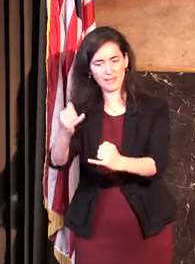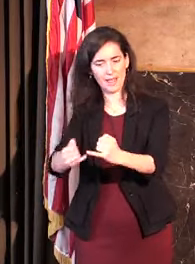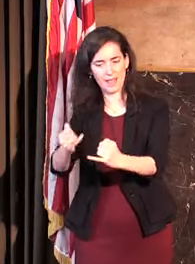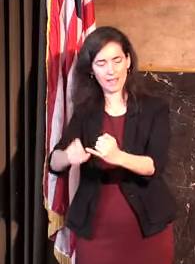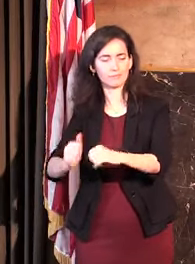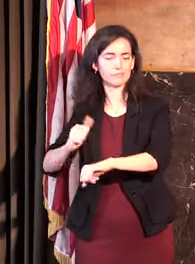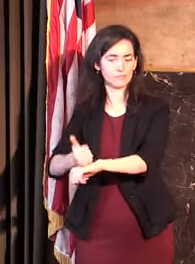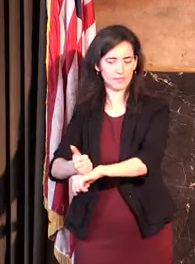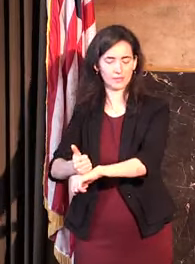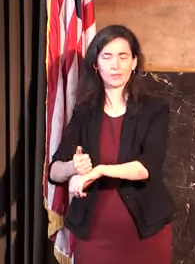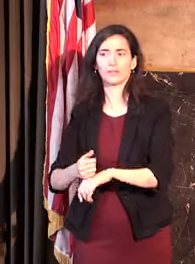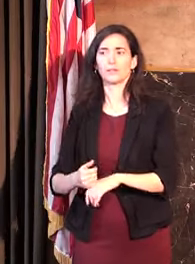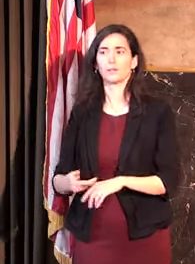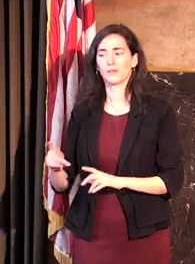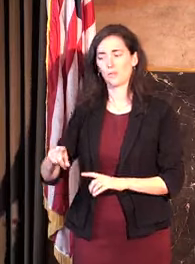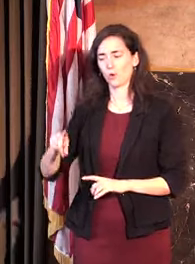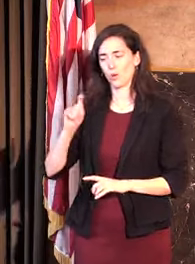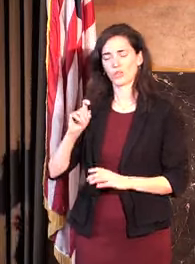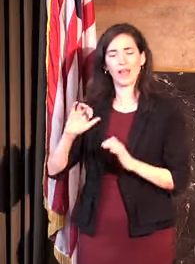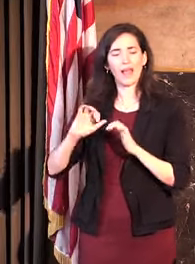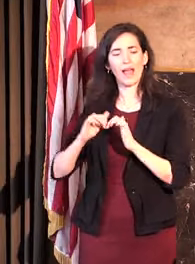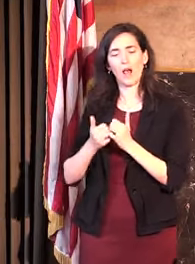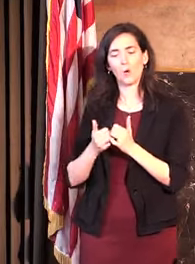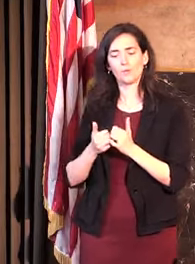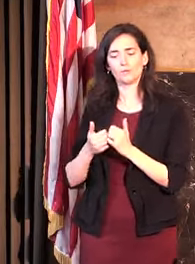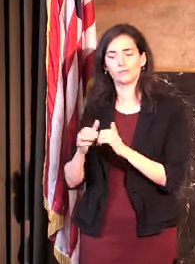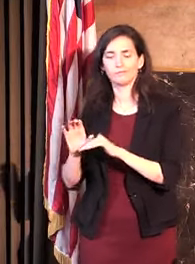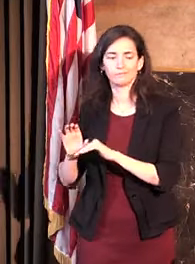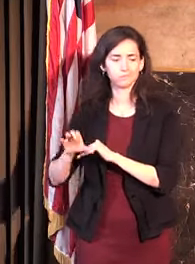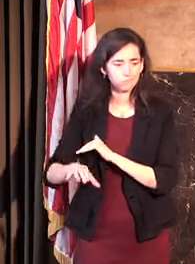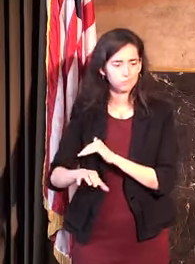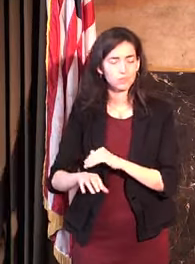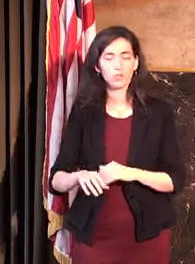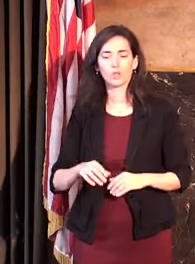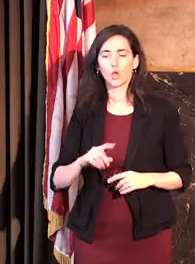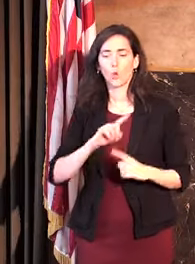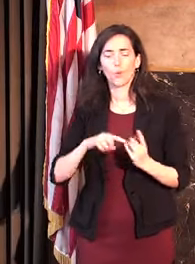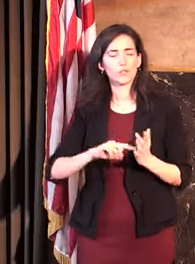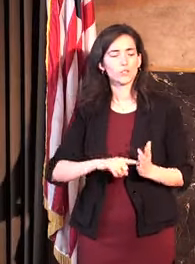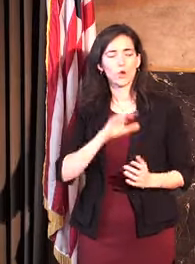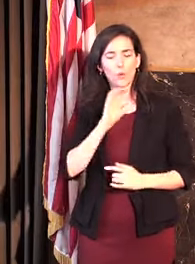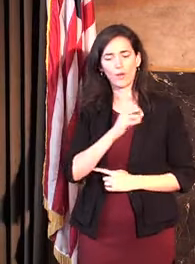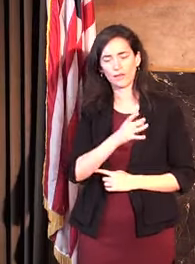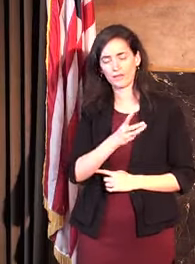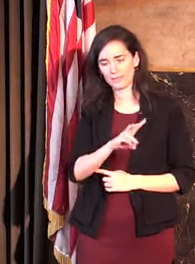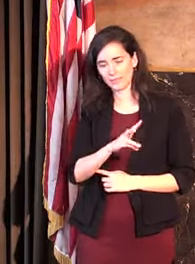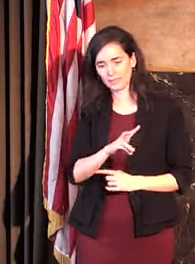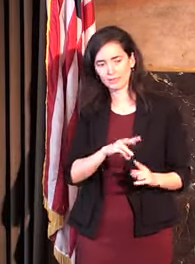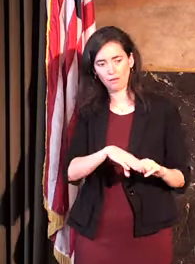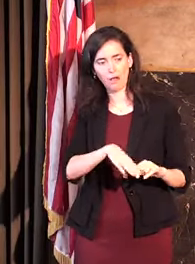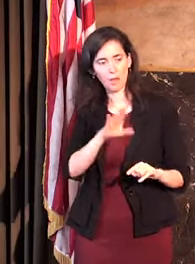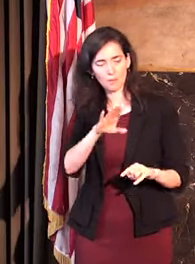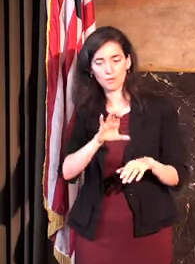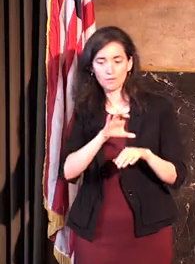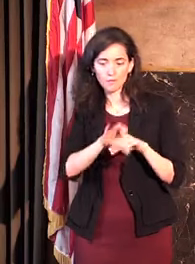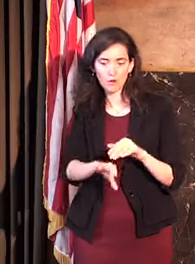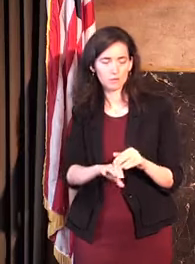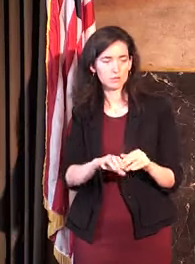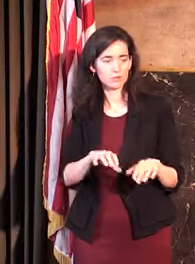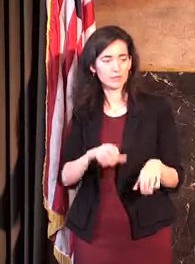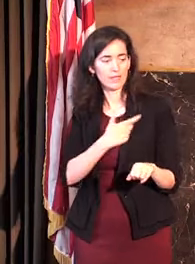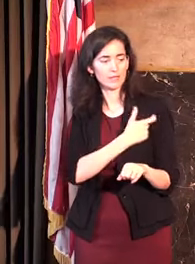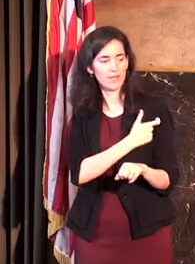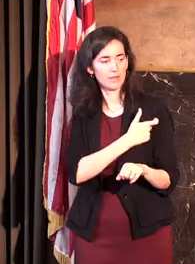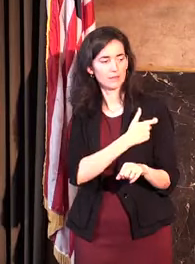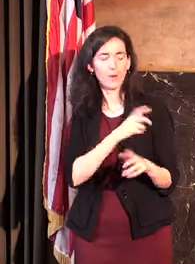question of enforcement. Like, when exactly would this start for 16, yeah. age 16 and up? Is this the sort of thing that would start in the next school